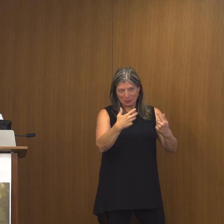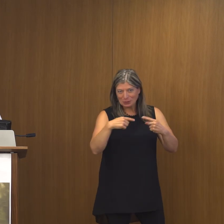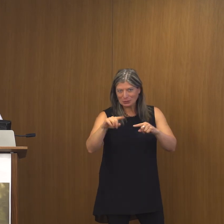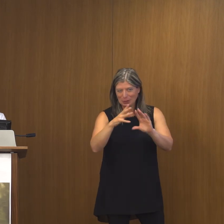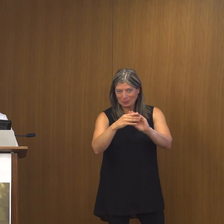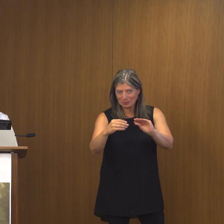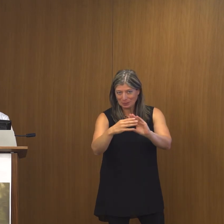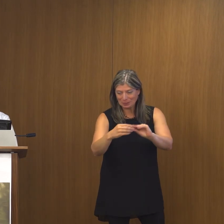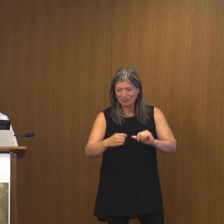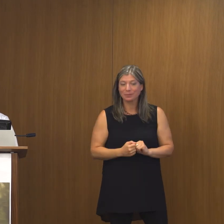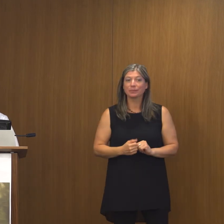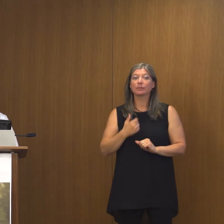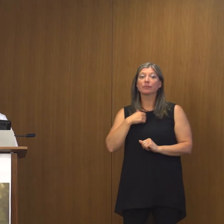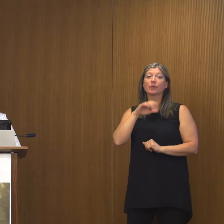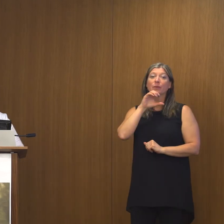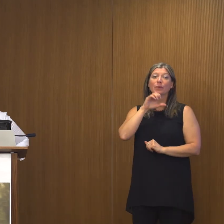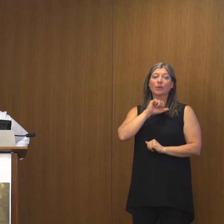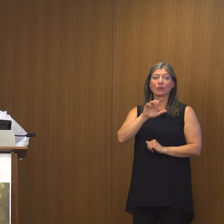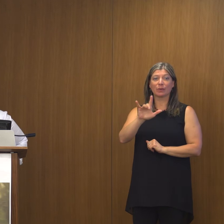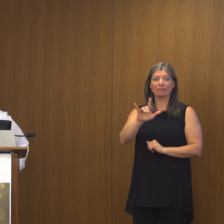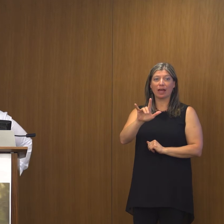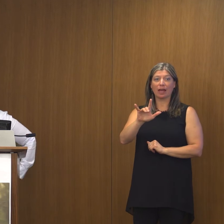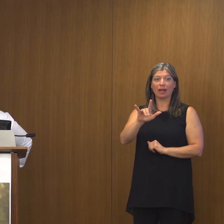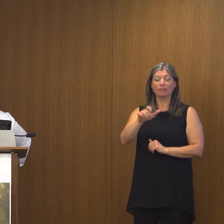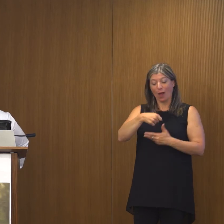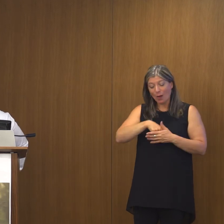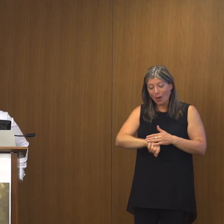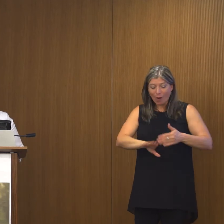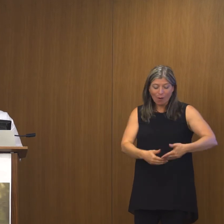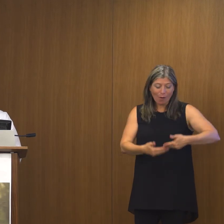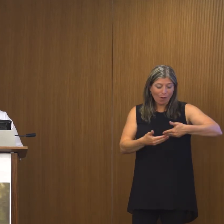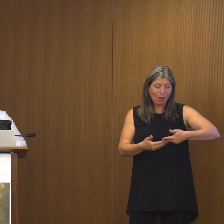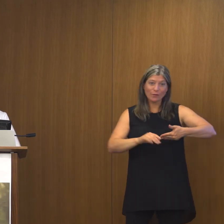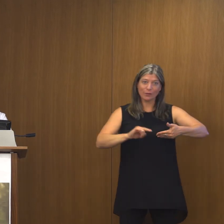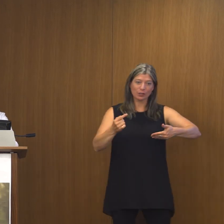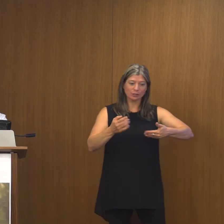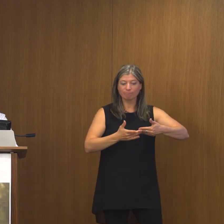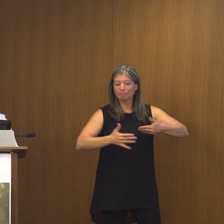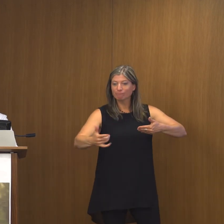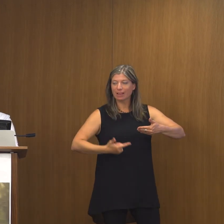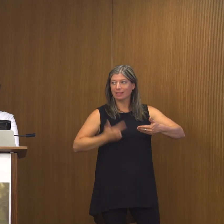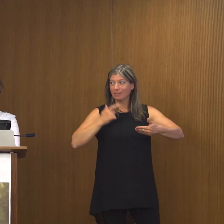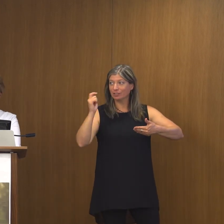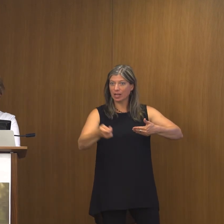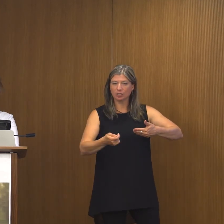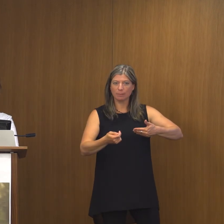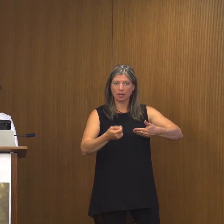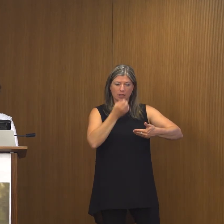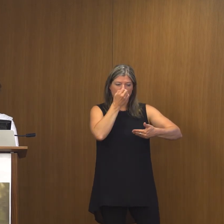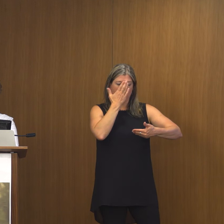story. When I was 25 years old, I had my first child. I knew at that time that my life would change, but I had no idea